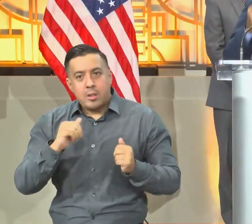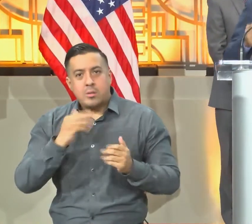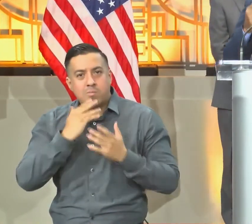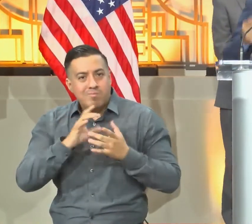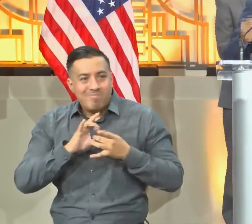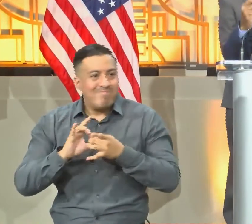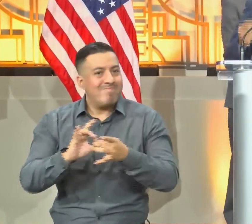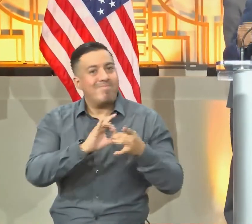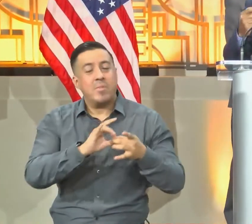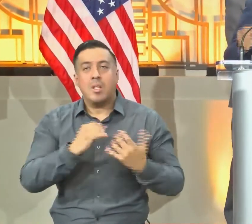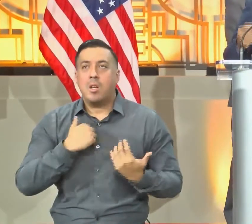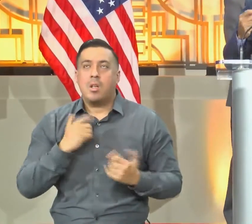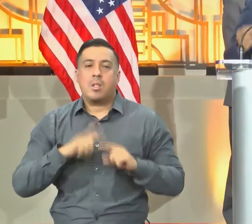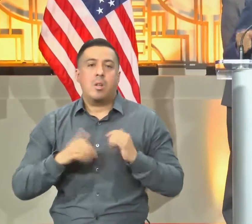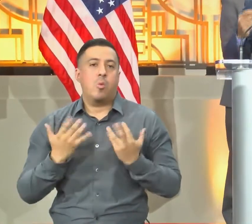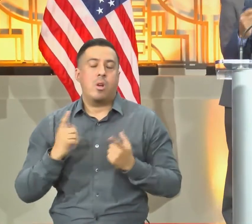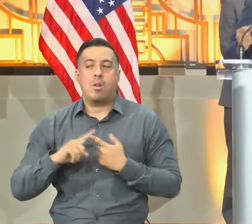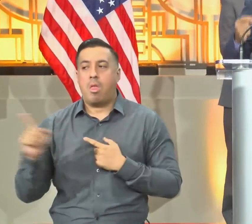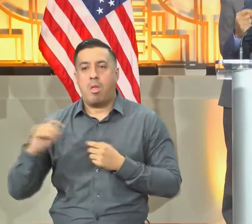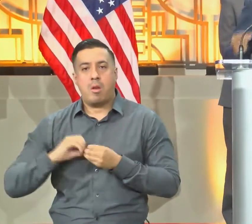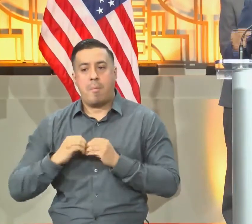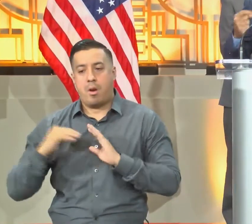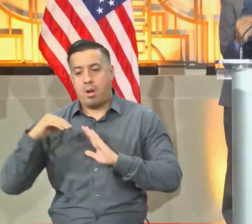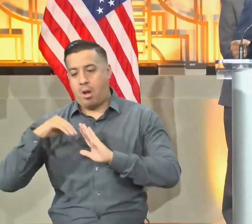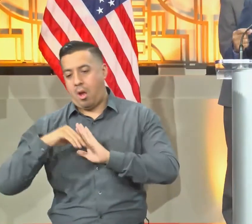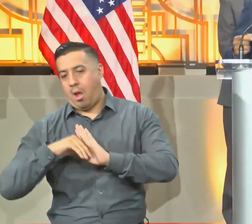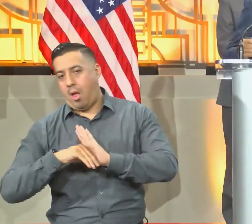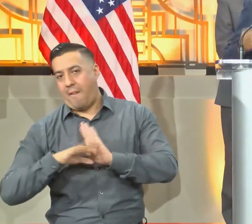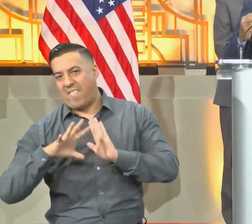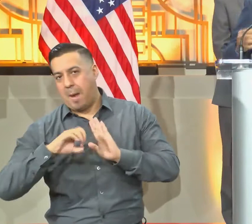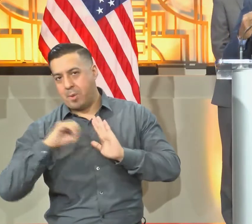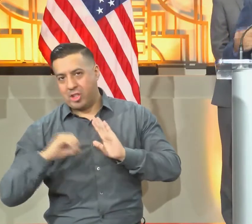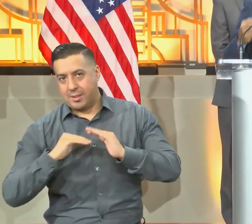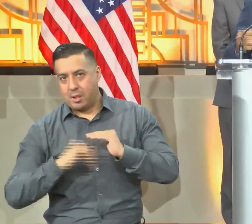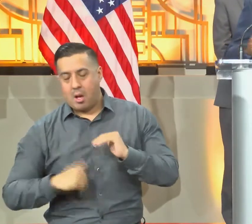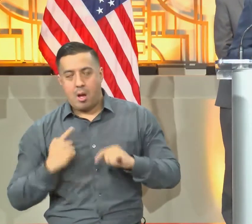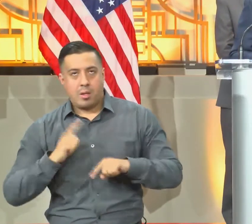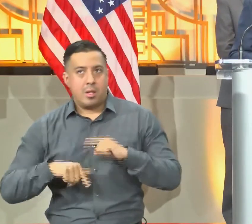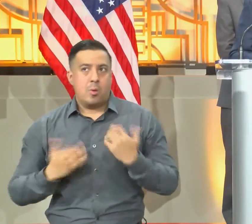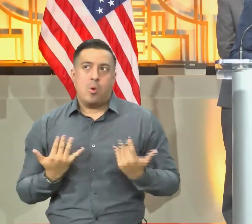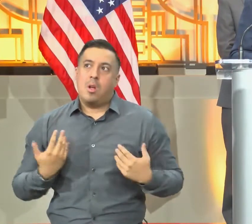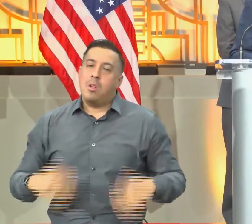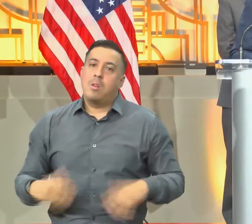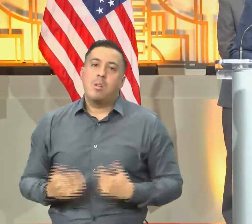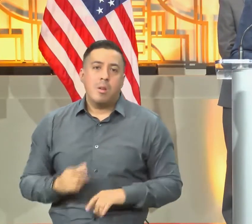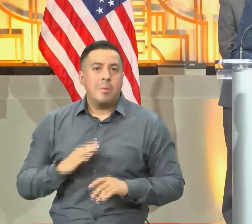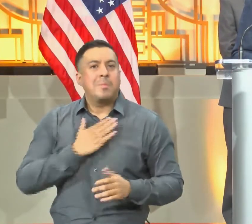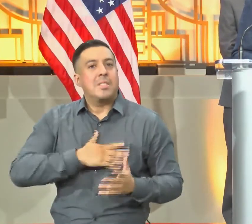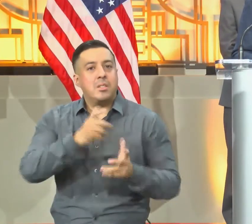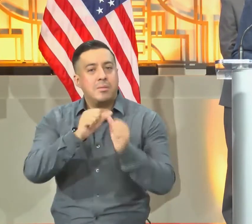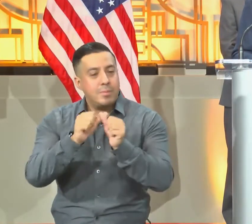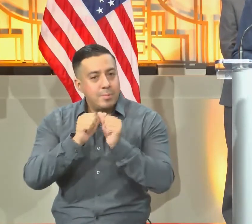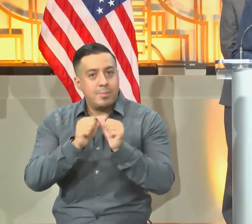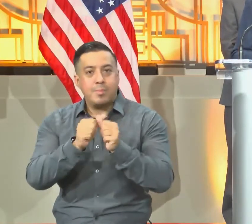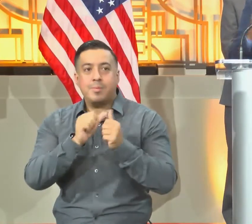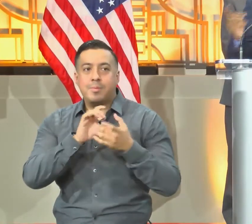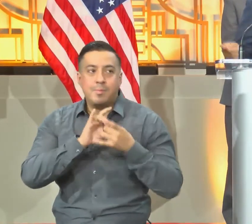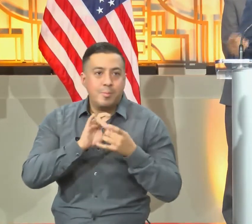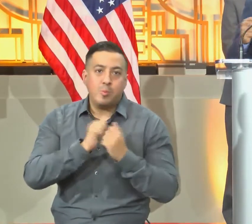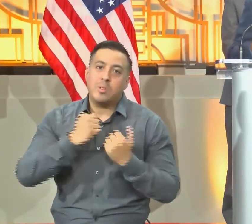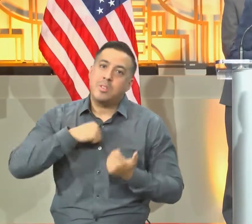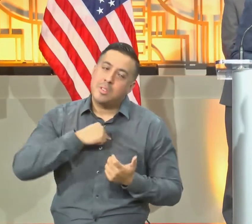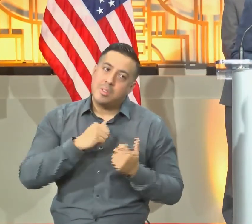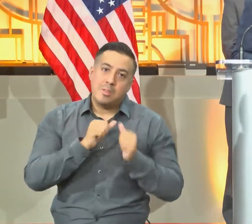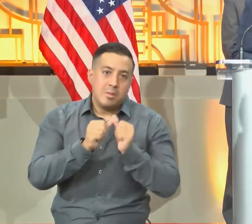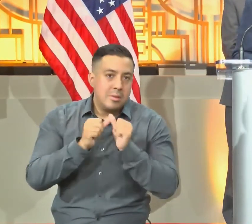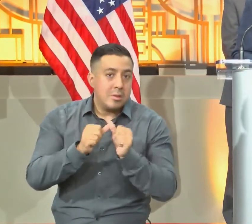I can't wait till we get that number down to 5% and below. So please work with us, and so that next week